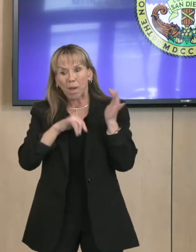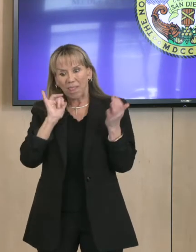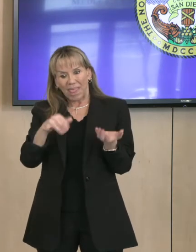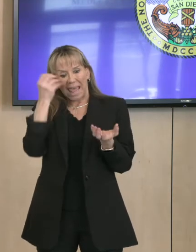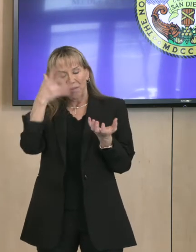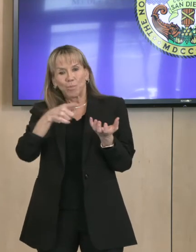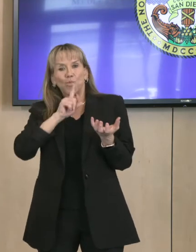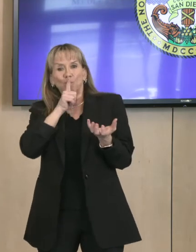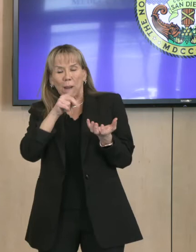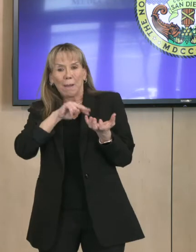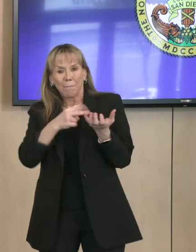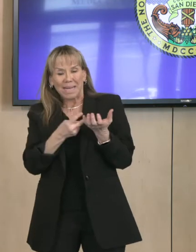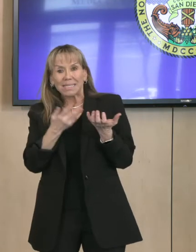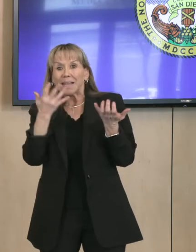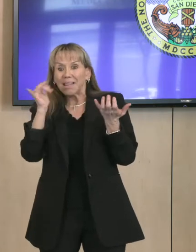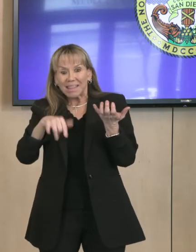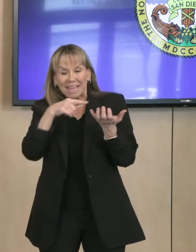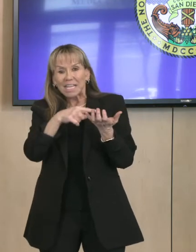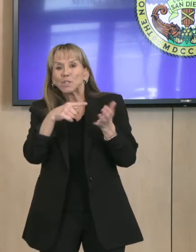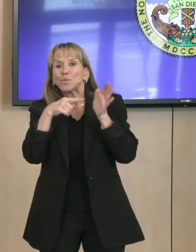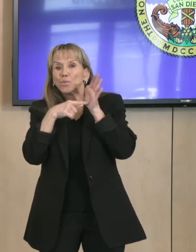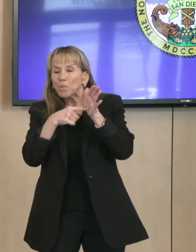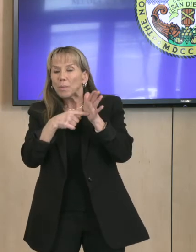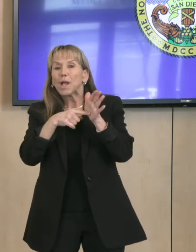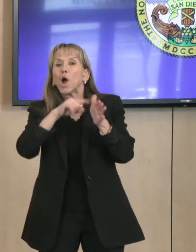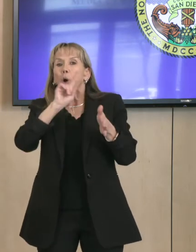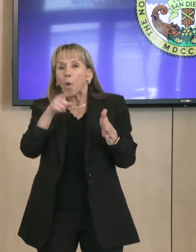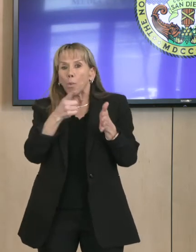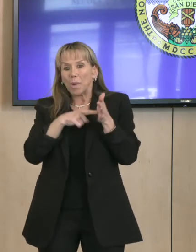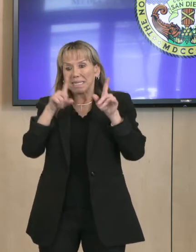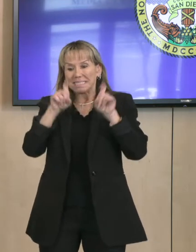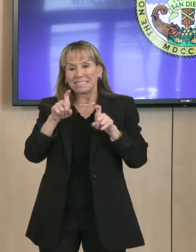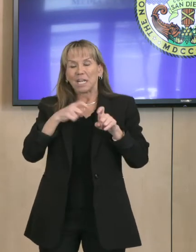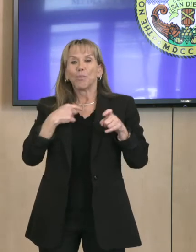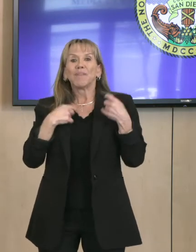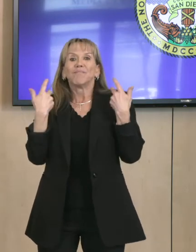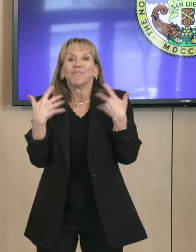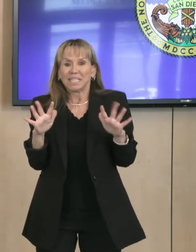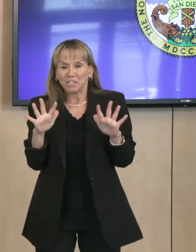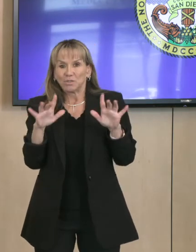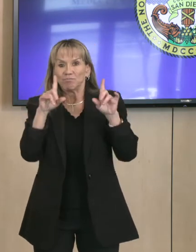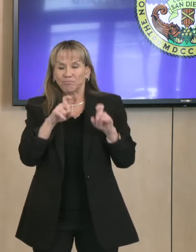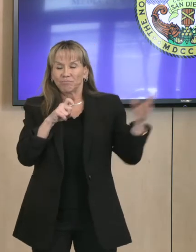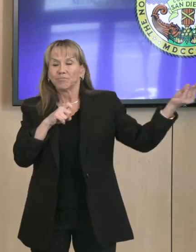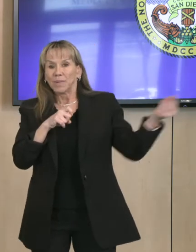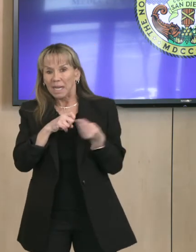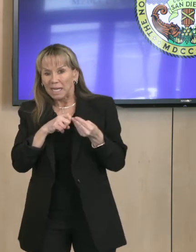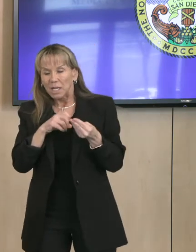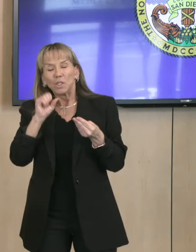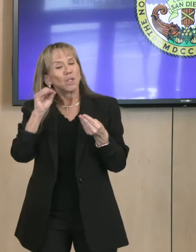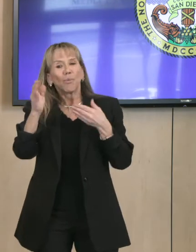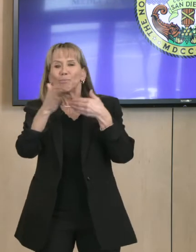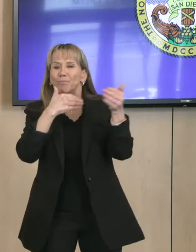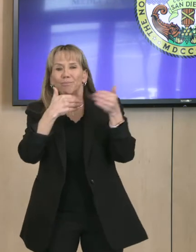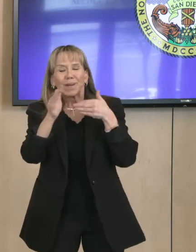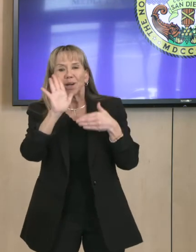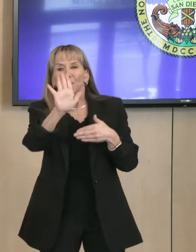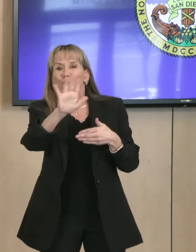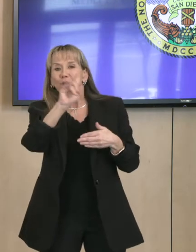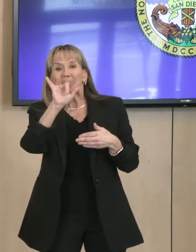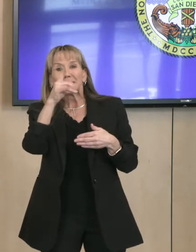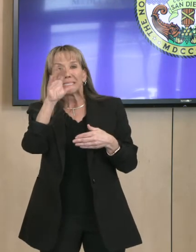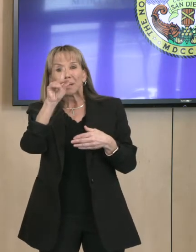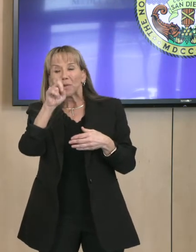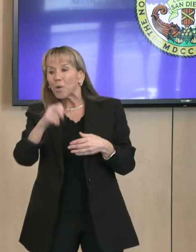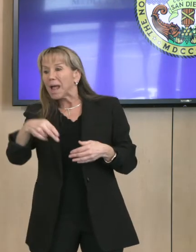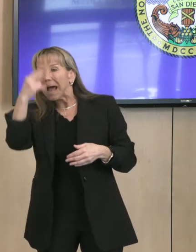limited testing that we have. And it is also important for everyone to understand that regardless of what the number is in your zip code, the advice and guidance of what you